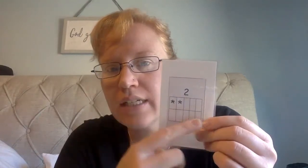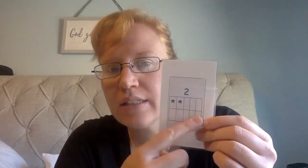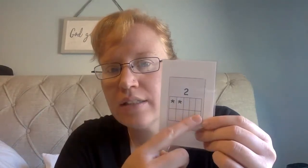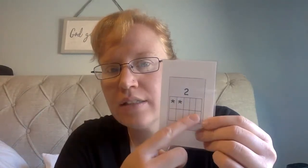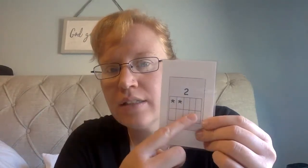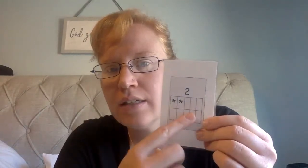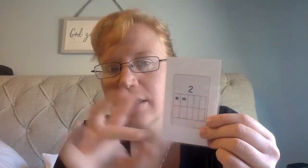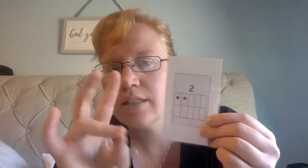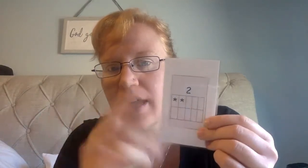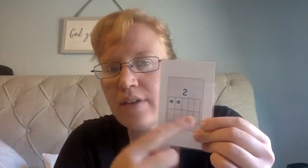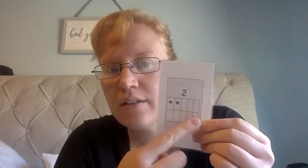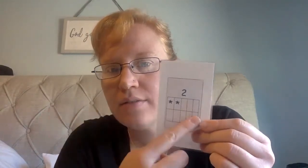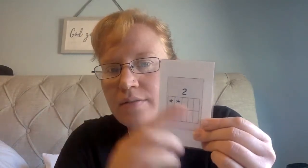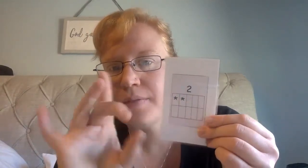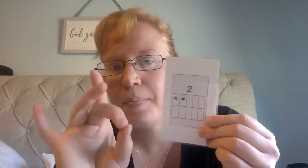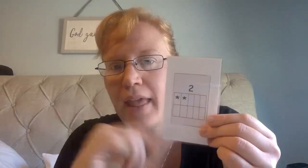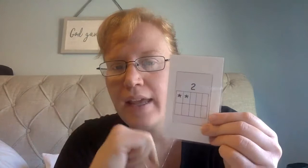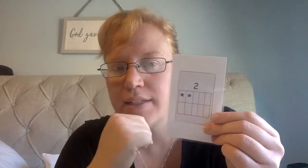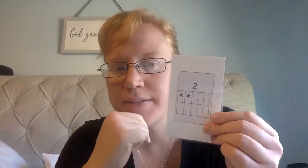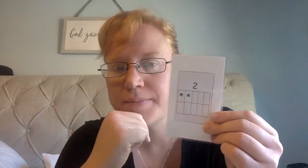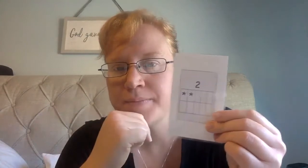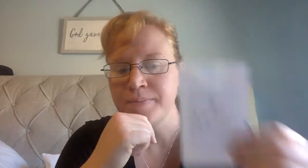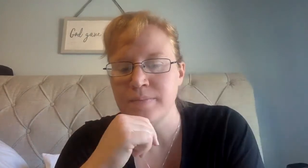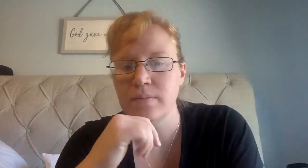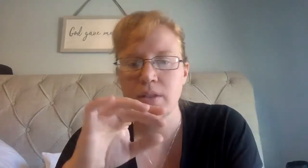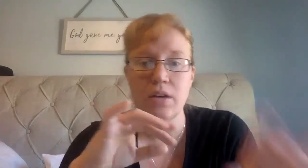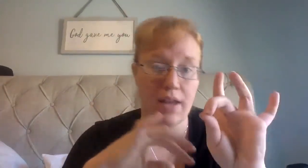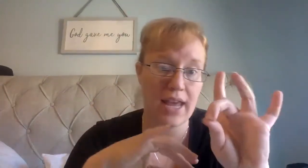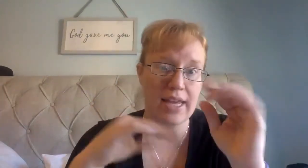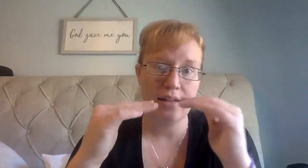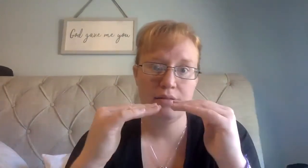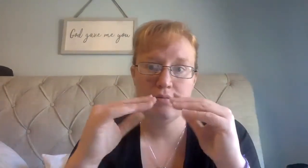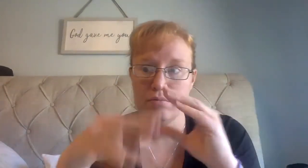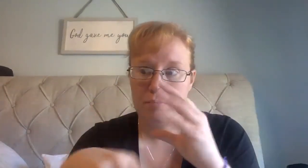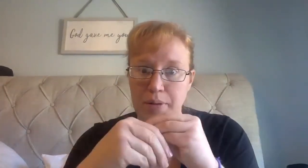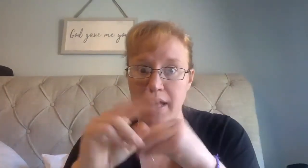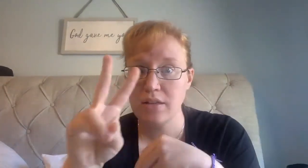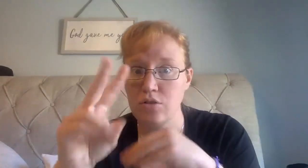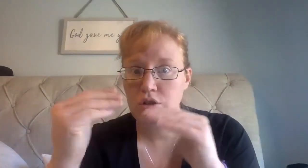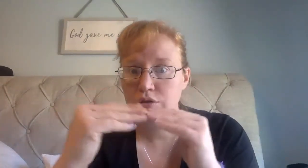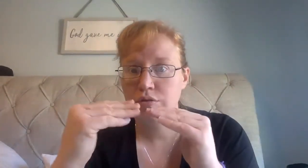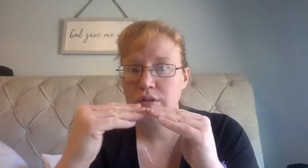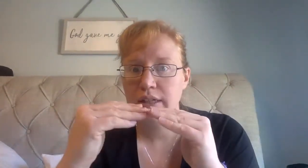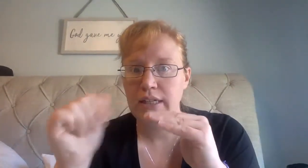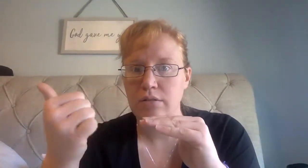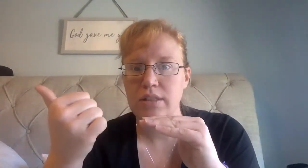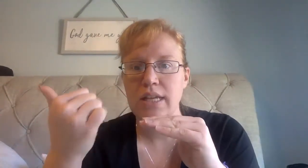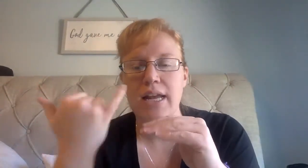6, 7, 8. So 8 plus 2 equals 10. If